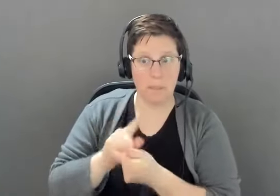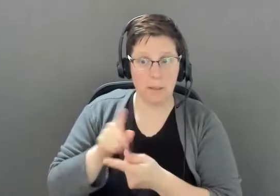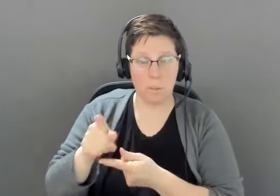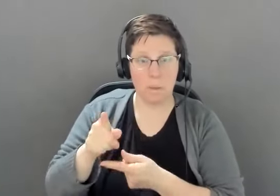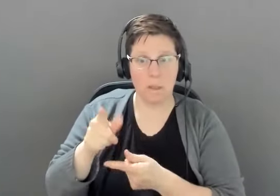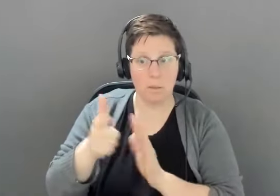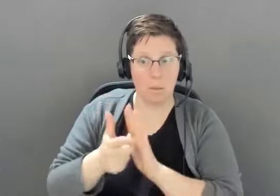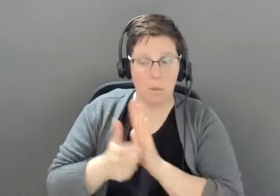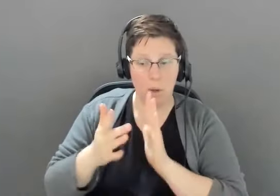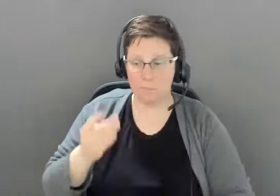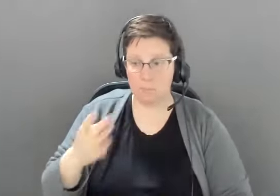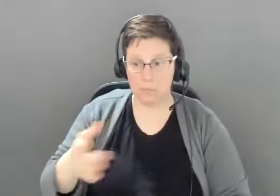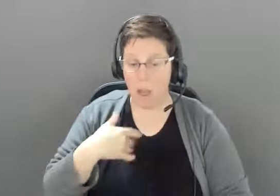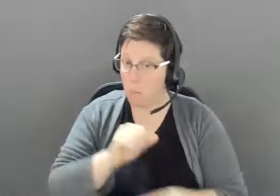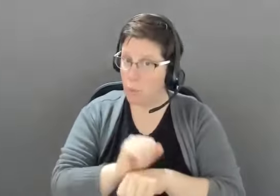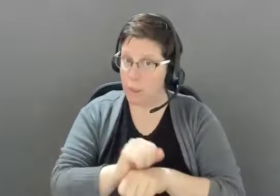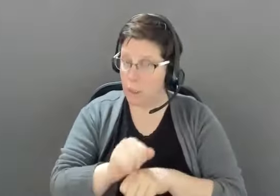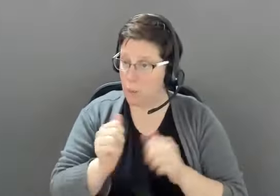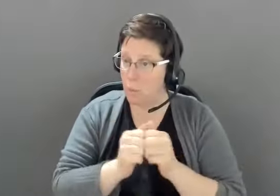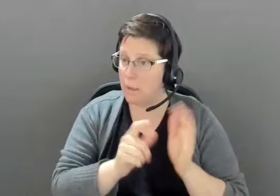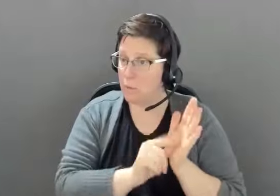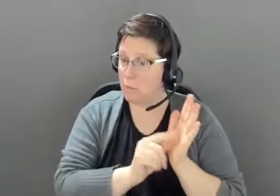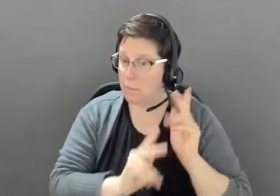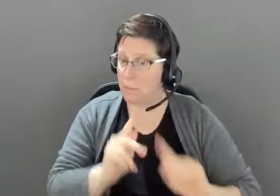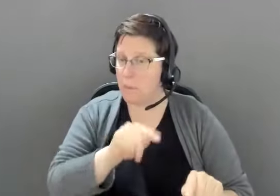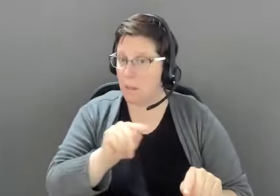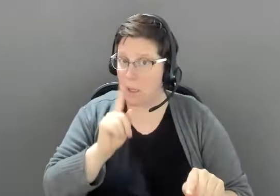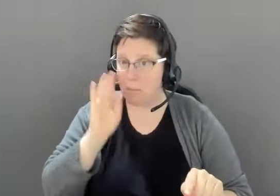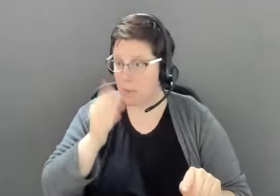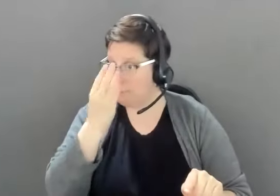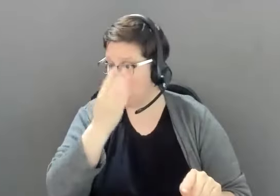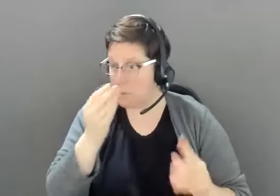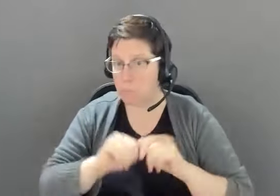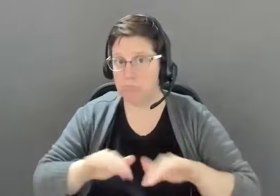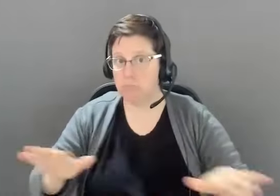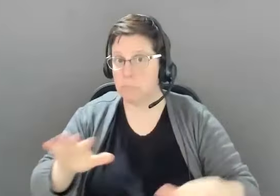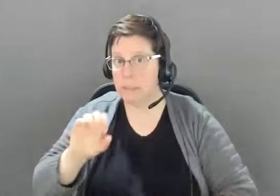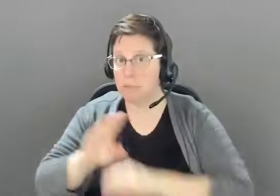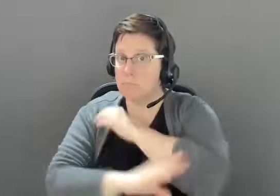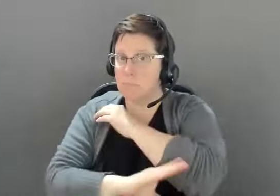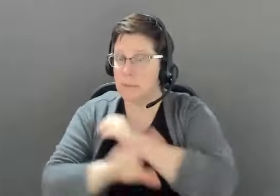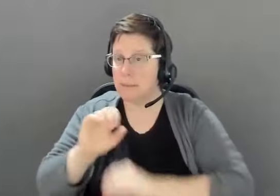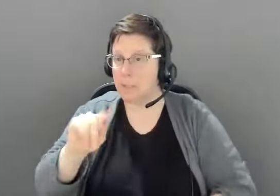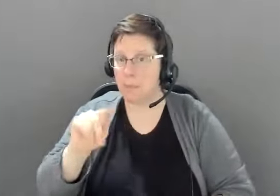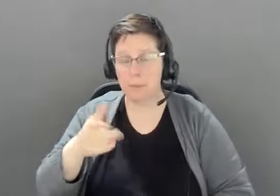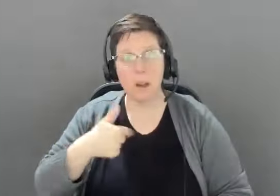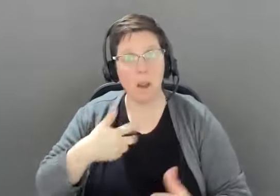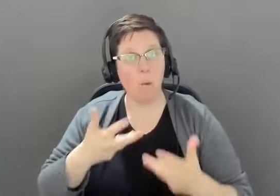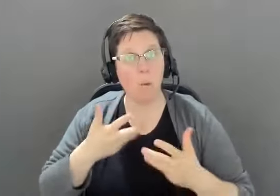podcast and it would be aired in the beginning of September. I wanted to ensure that I was being transparent and accountable with